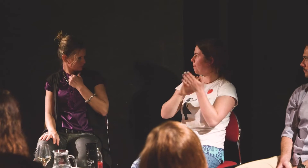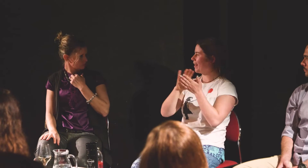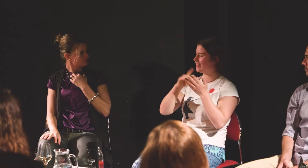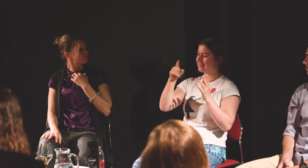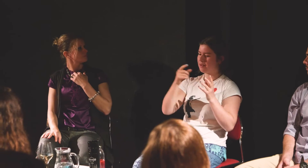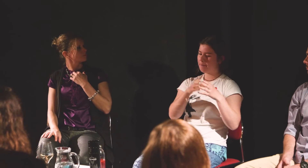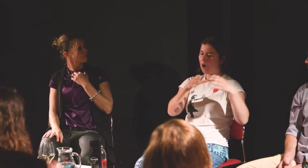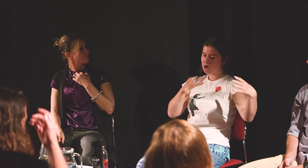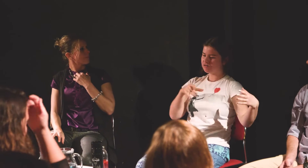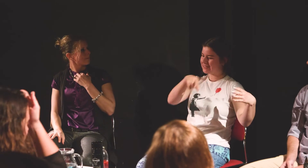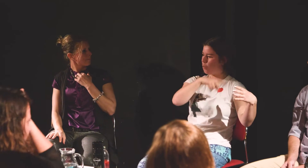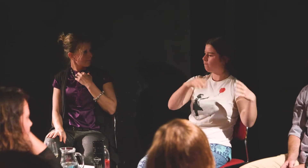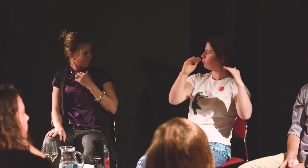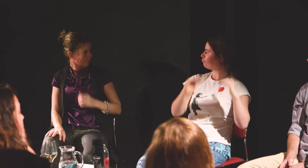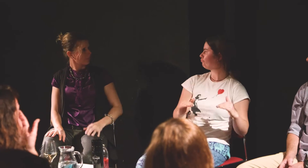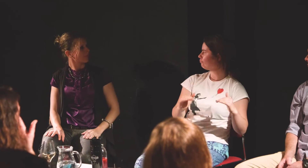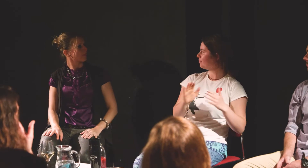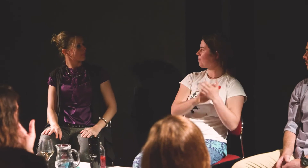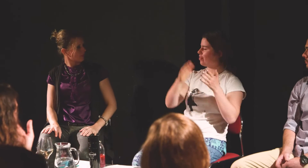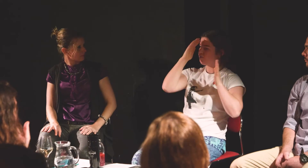had one teacher regularly. So,